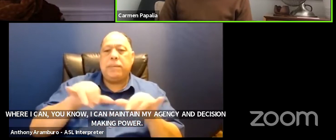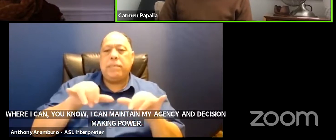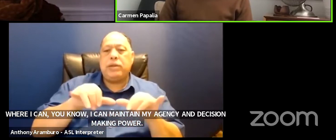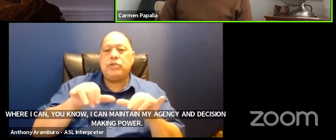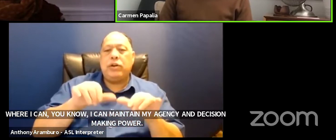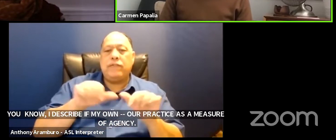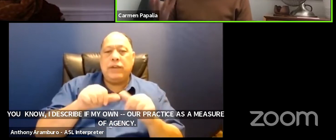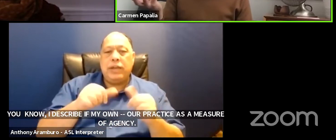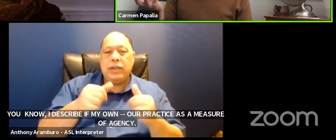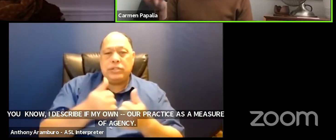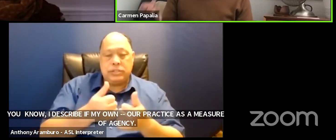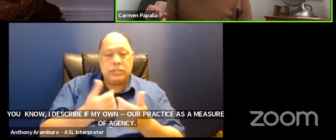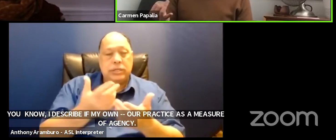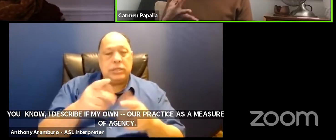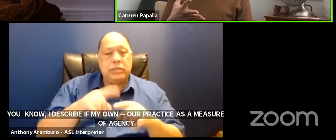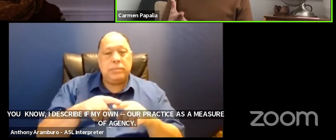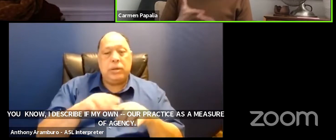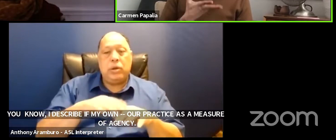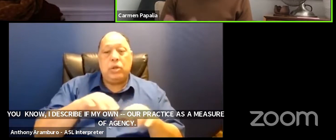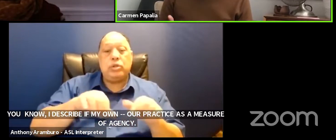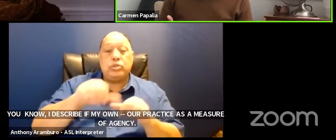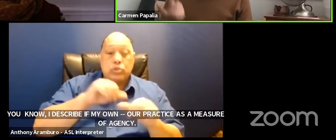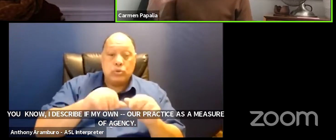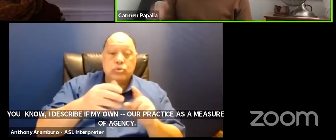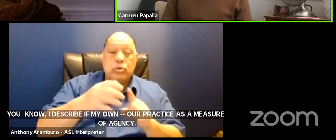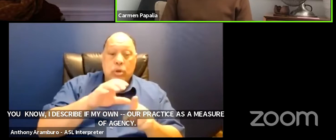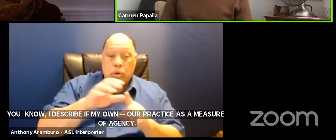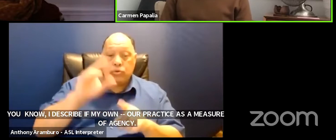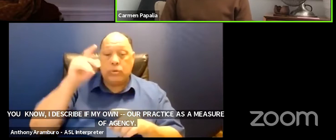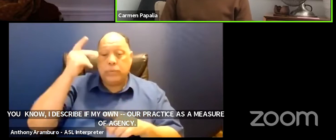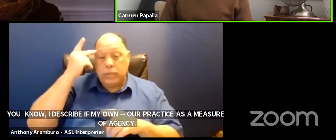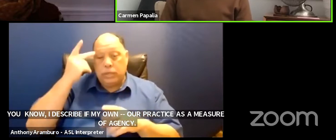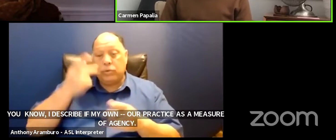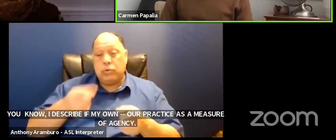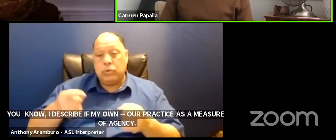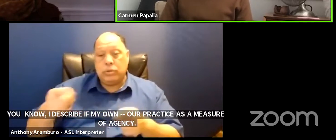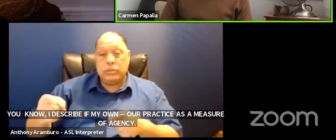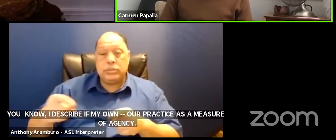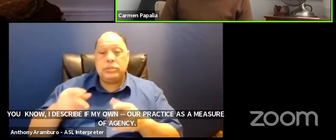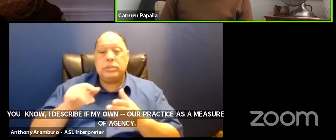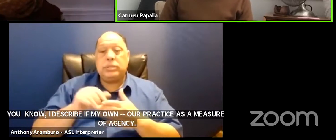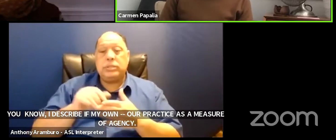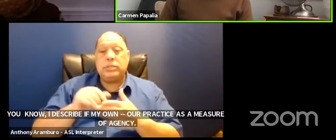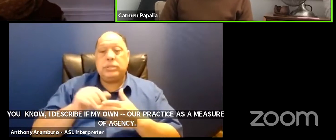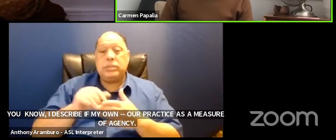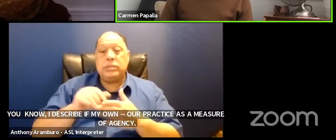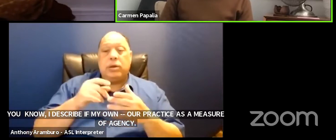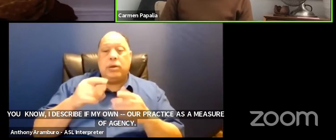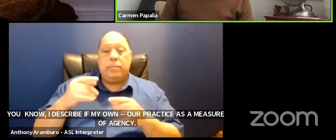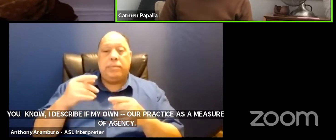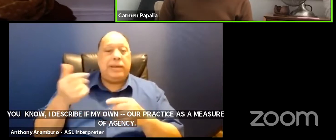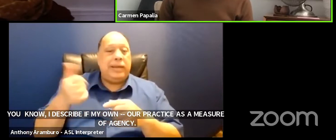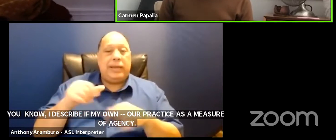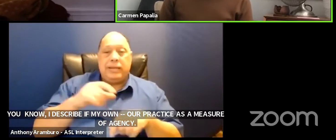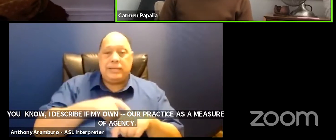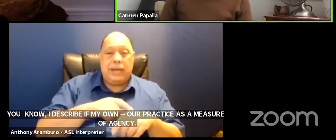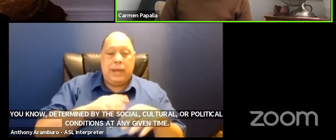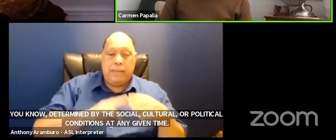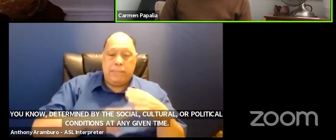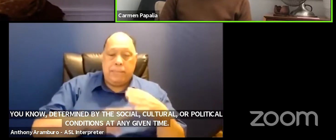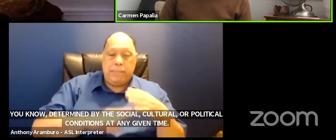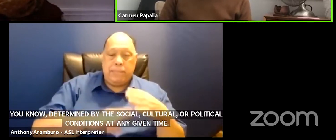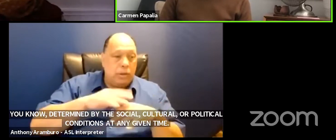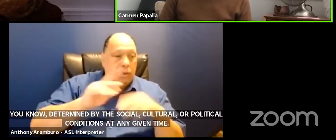It determined by like the social, cultural, or political conditions at any given time. Based on the people in the